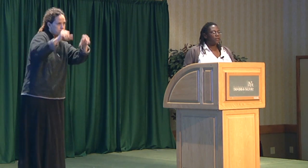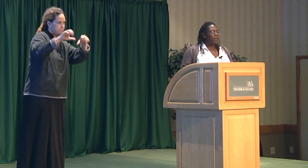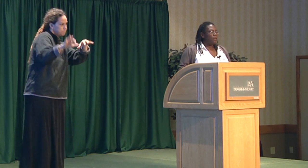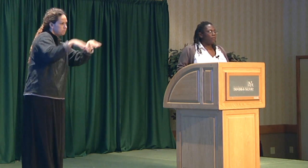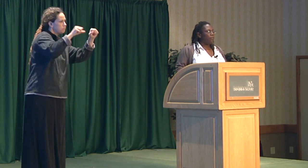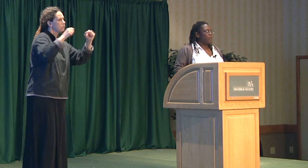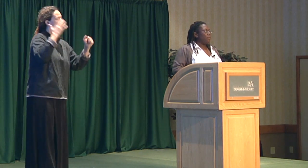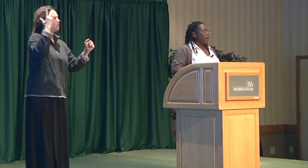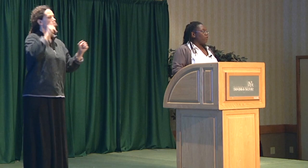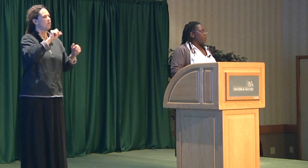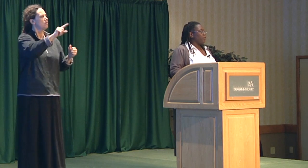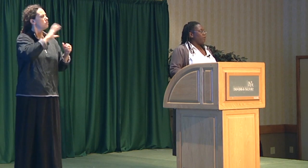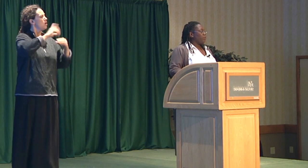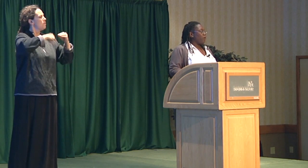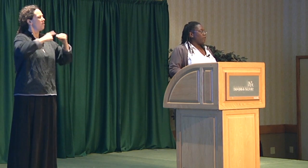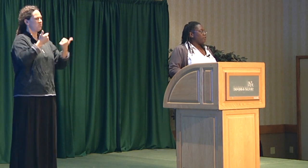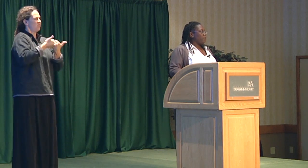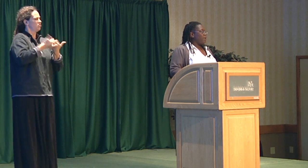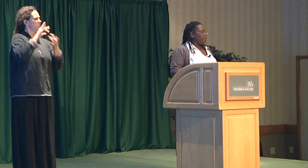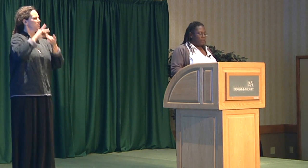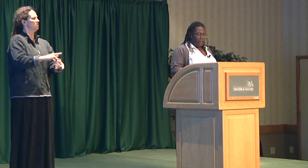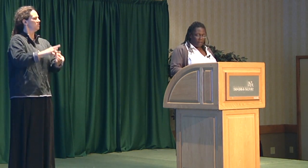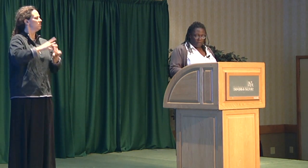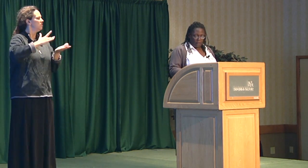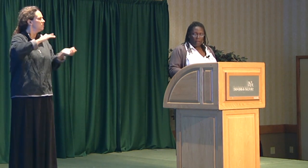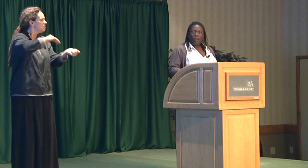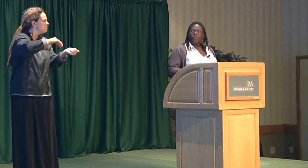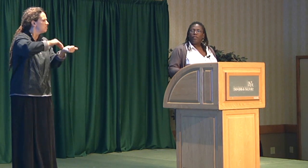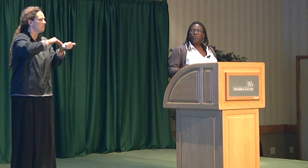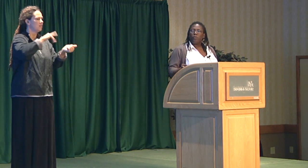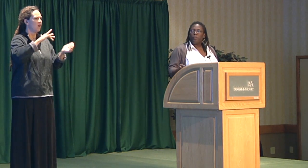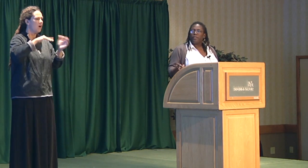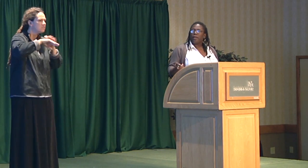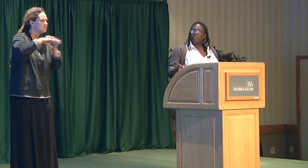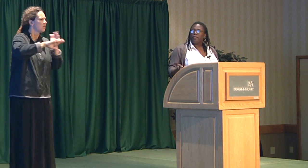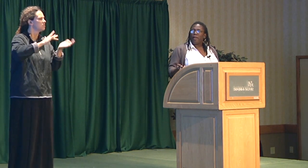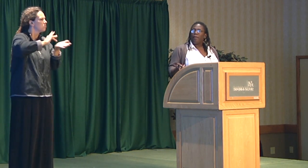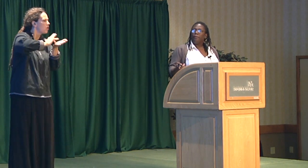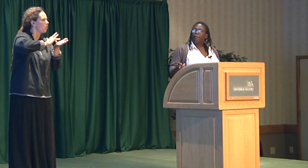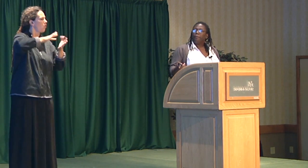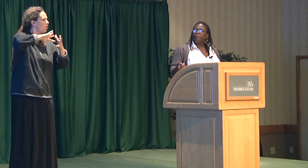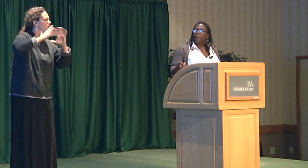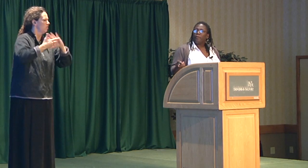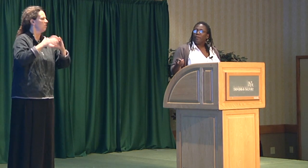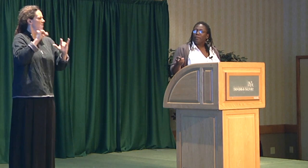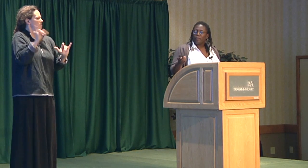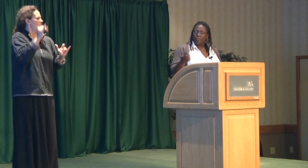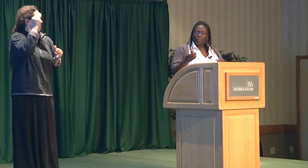challenges in the medical community with regards to communicating with the deaf. So that's what we'll be discussing today.